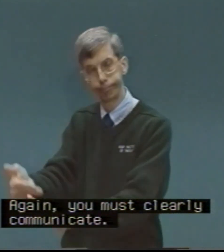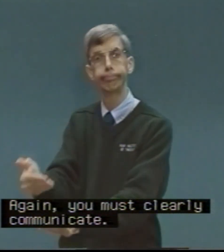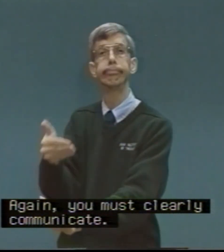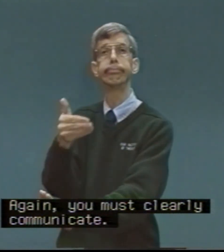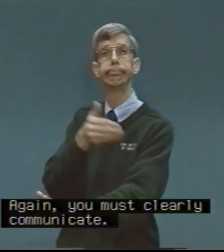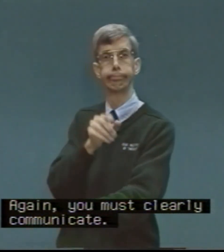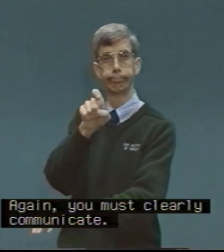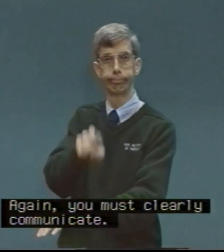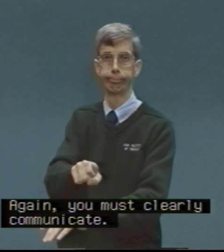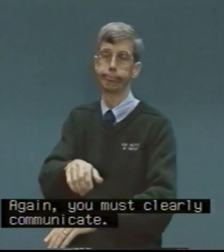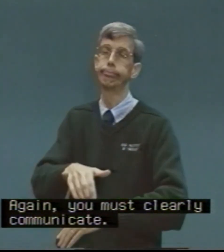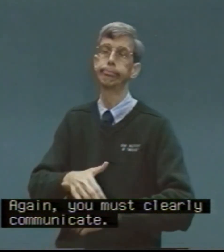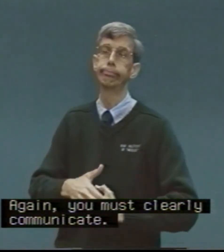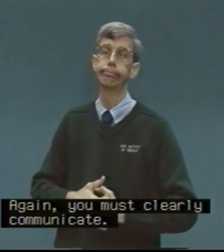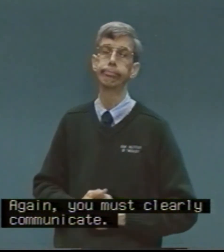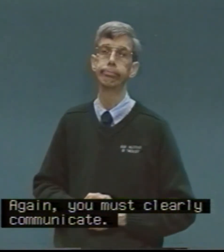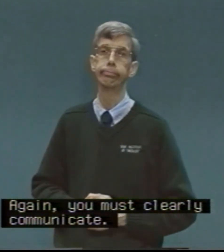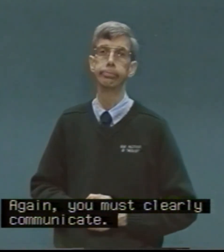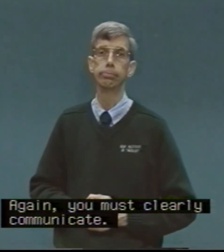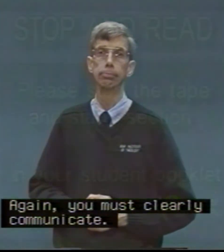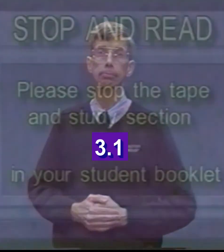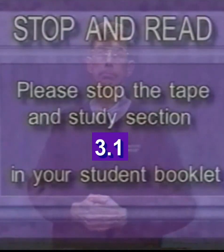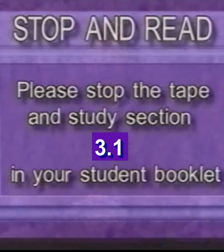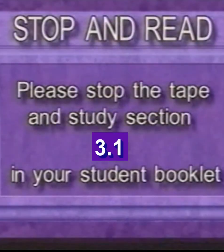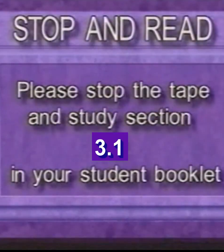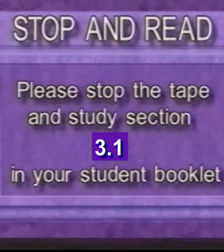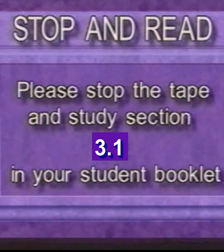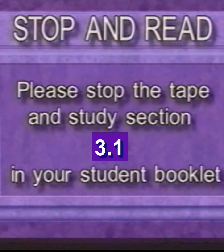communicate. 4. you 8. 8. 9.